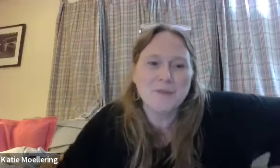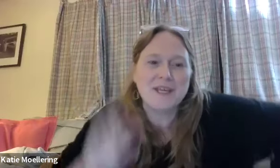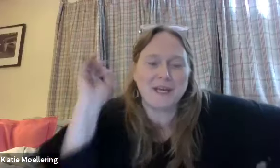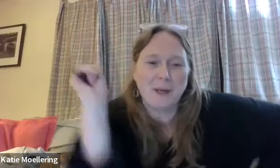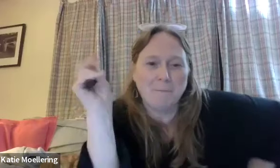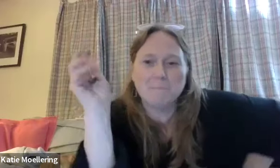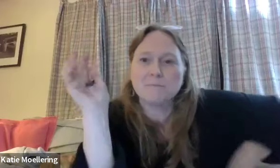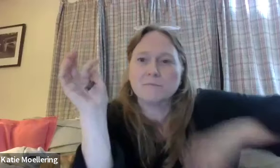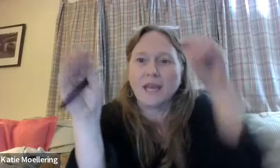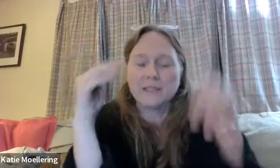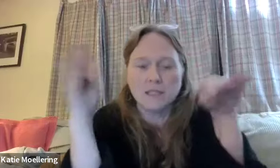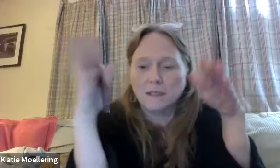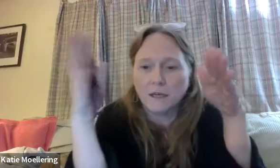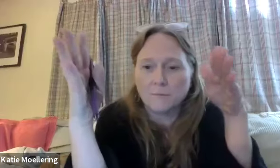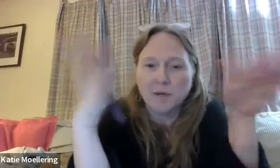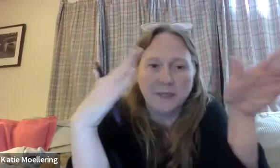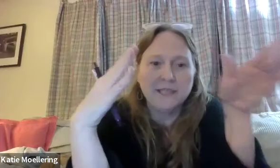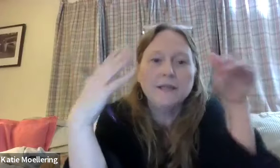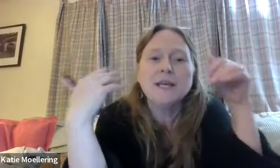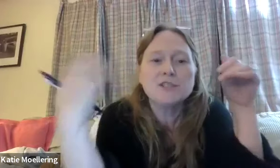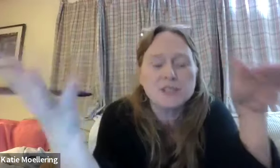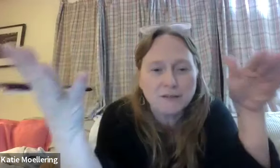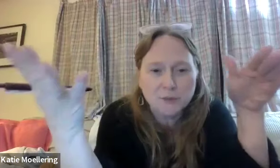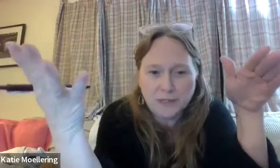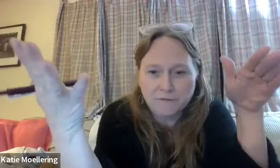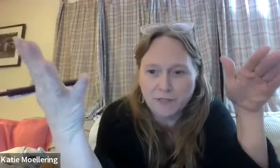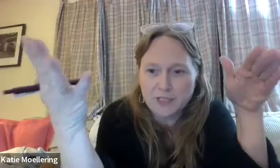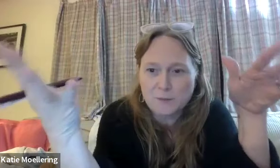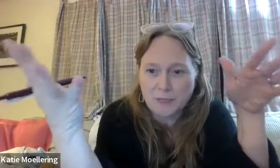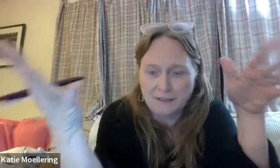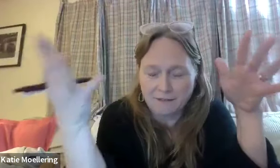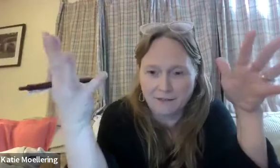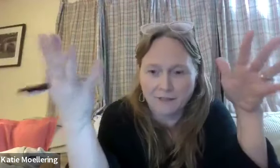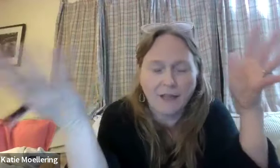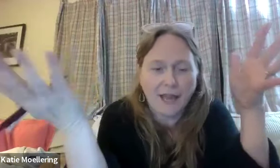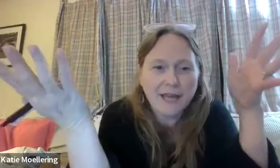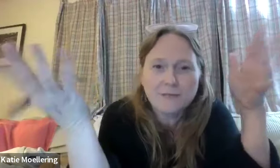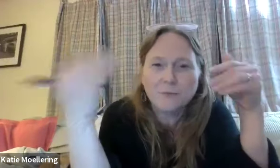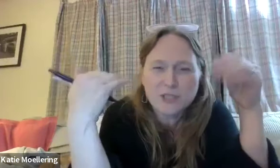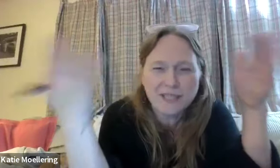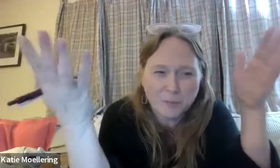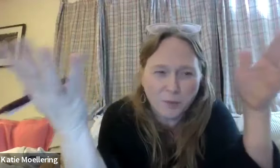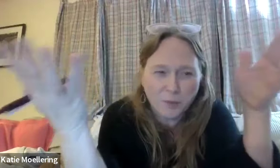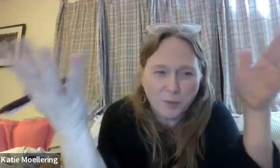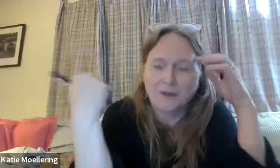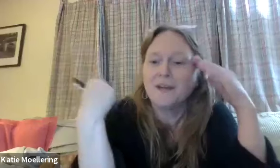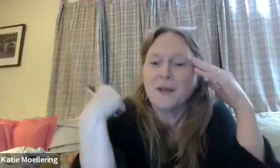that had to come in just after we finished explaining the class, which is kind of the boring part.